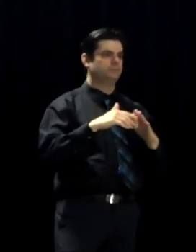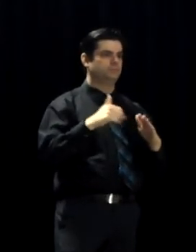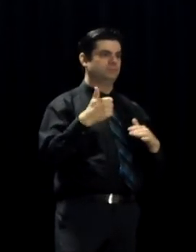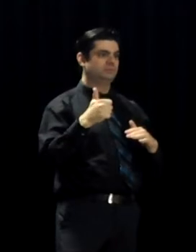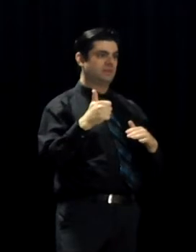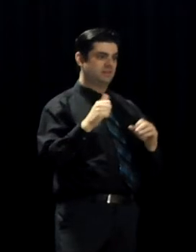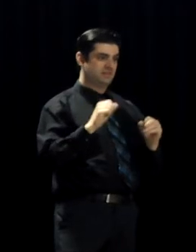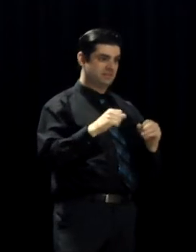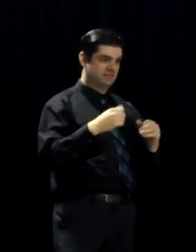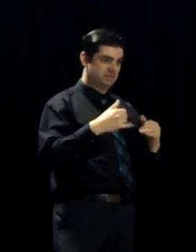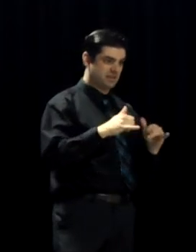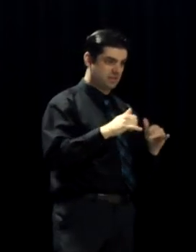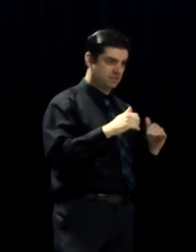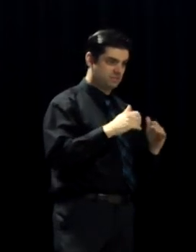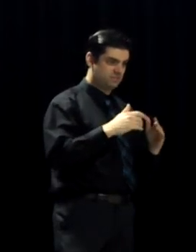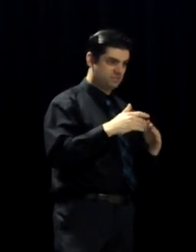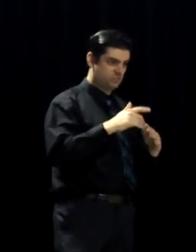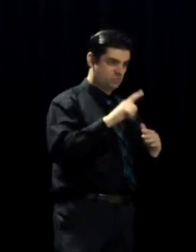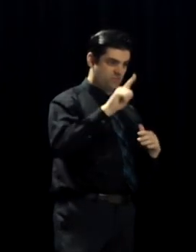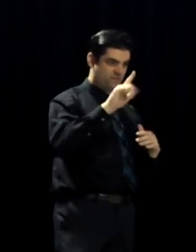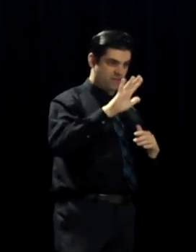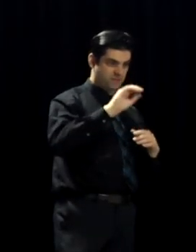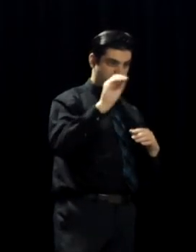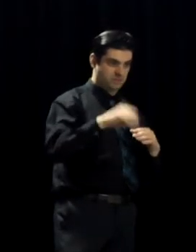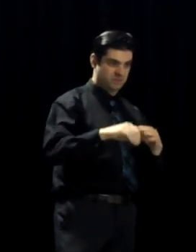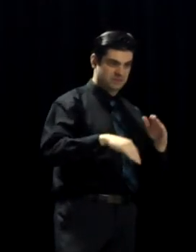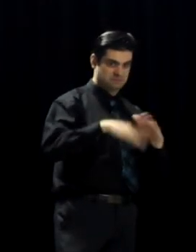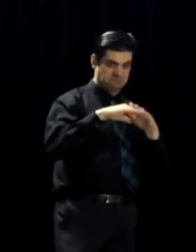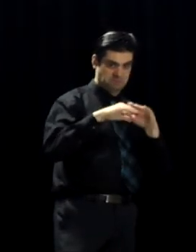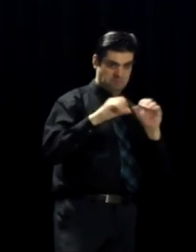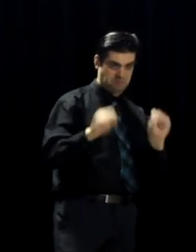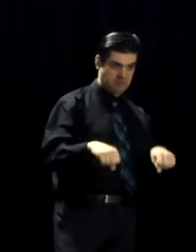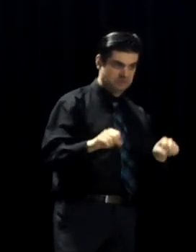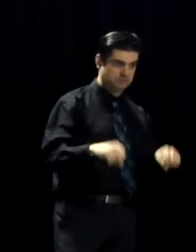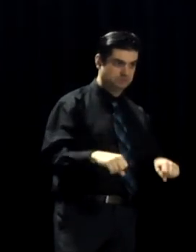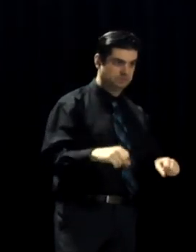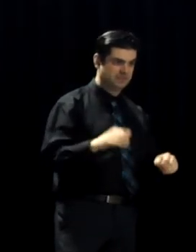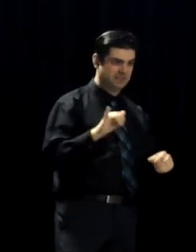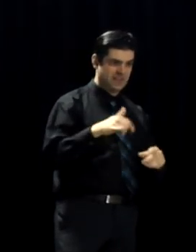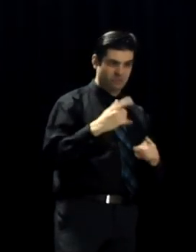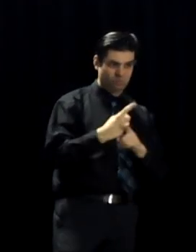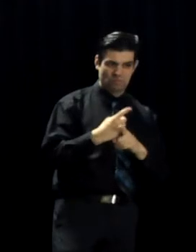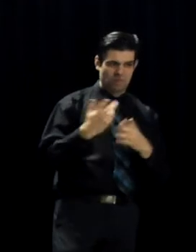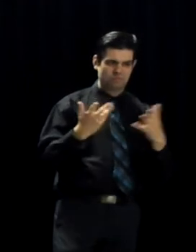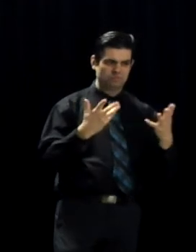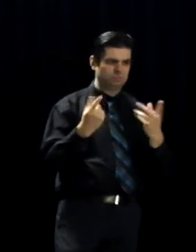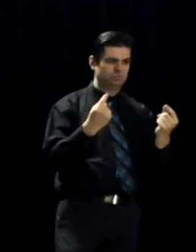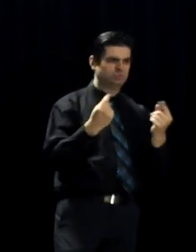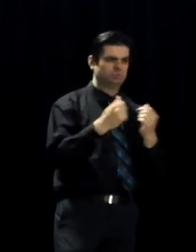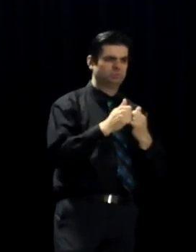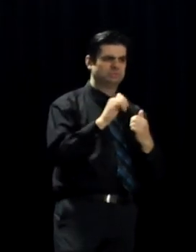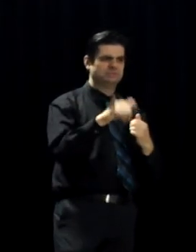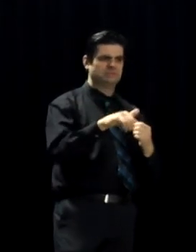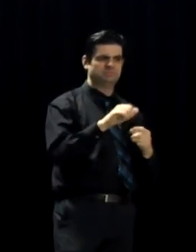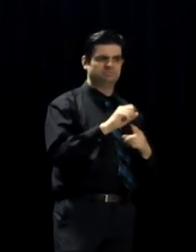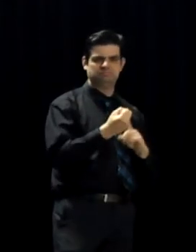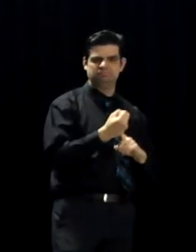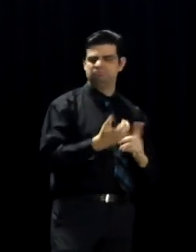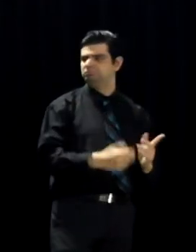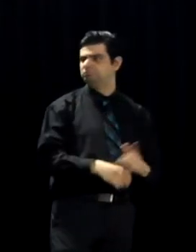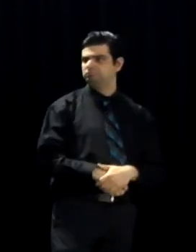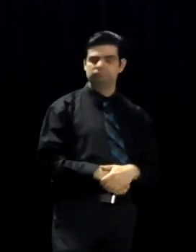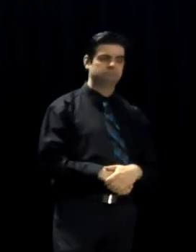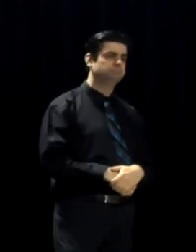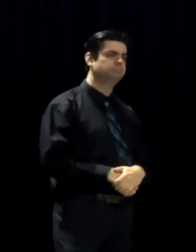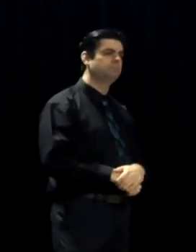25% capacity. Is that right? And where are you with that? Yeah, so we effort? put that request in for